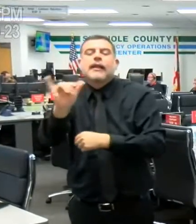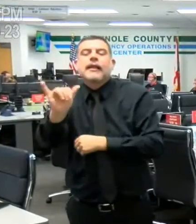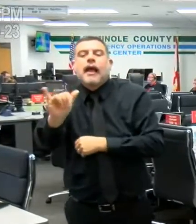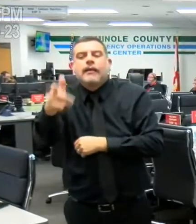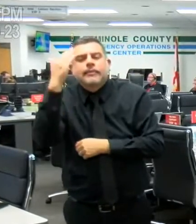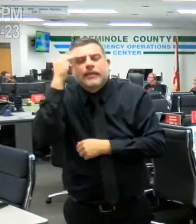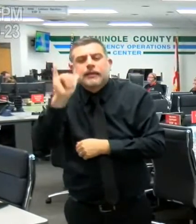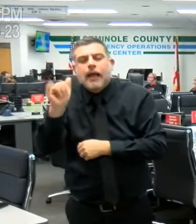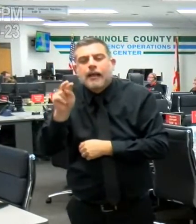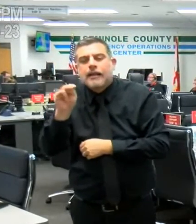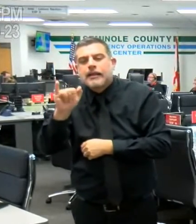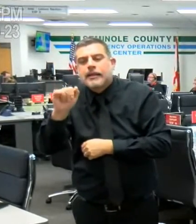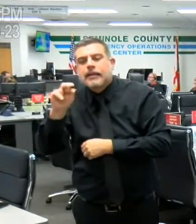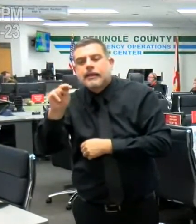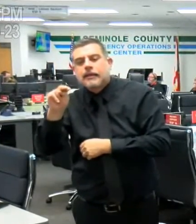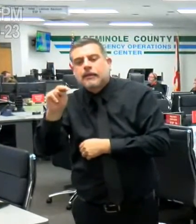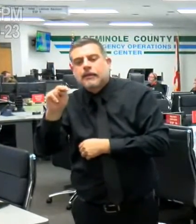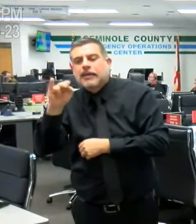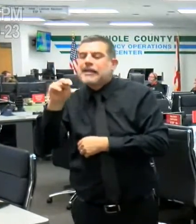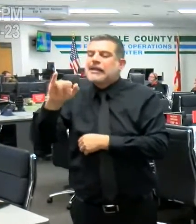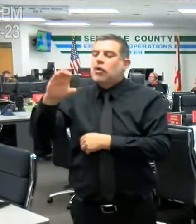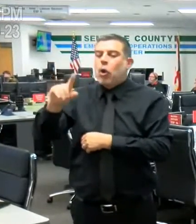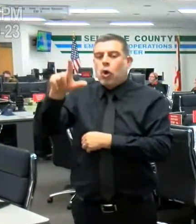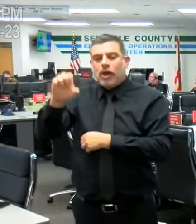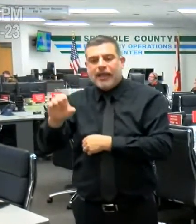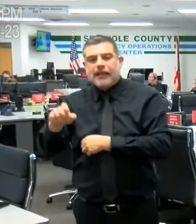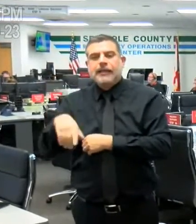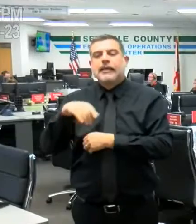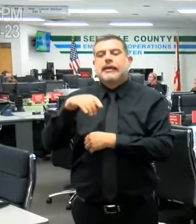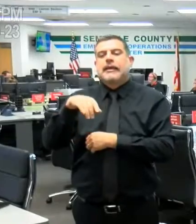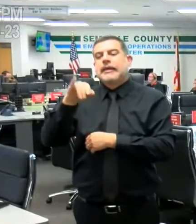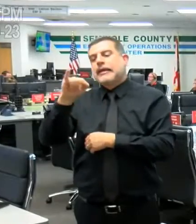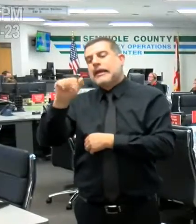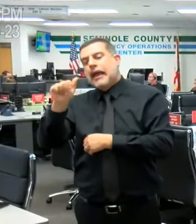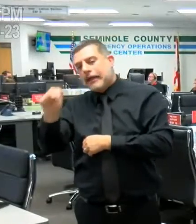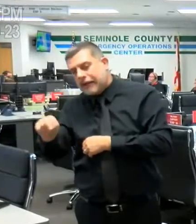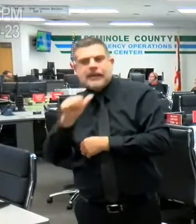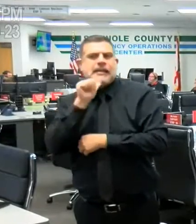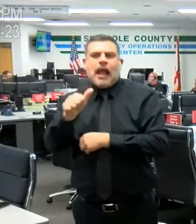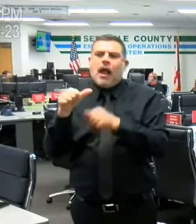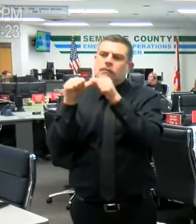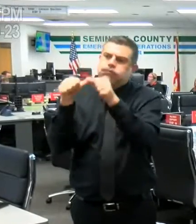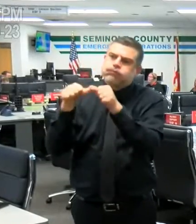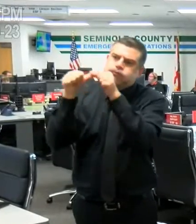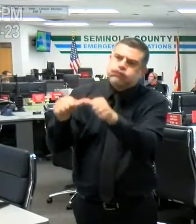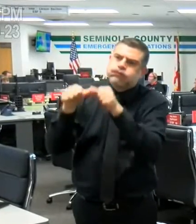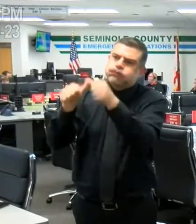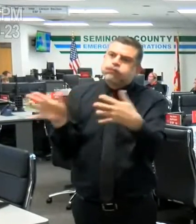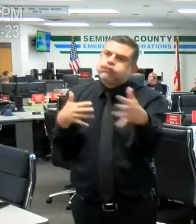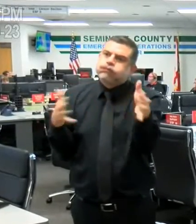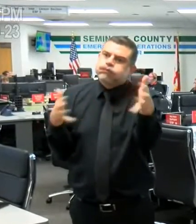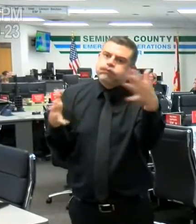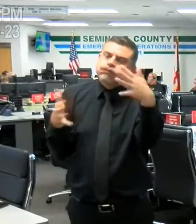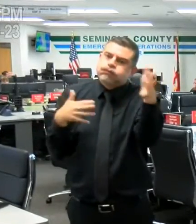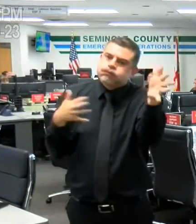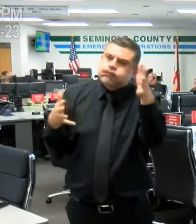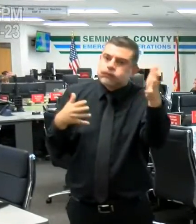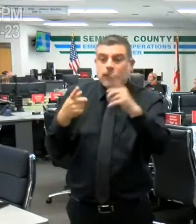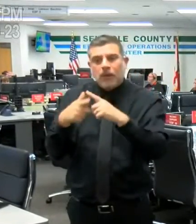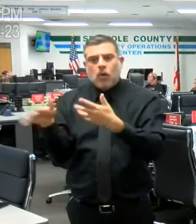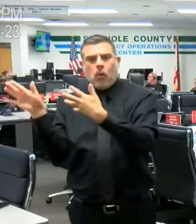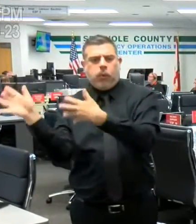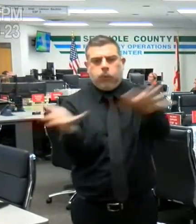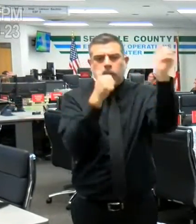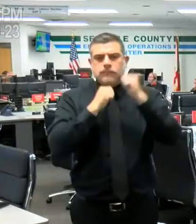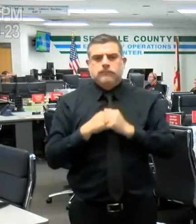or possibly Ian for those strong gusts. Not sustained force winds, but those gusts. So we could be seeing power outages.